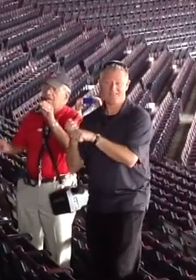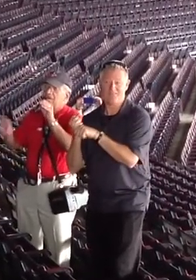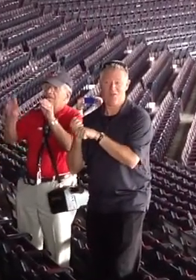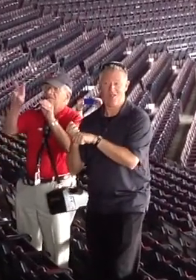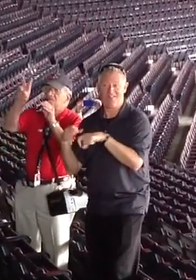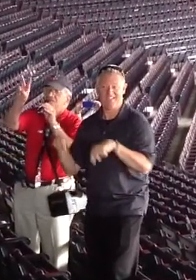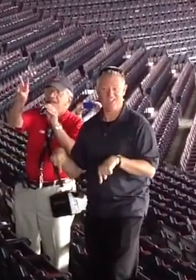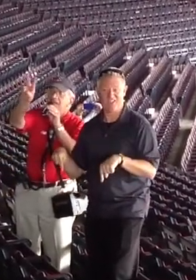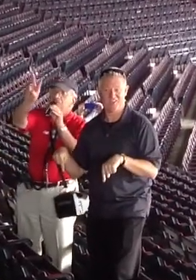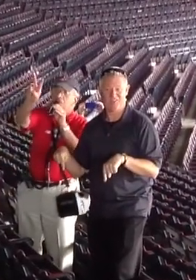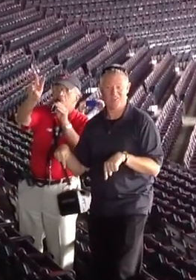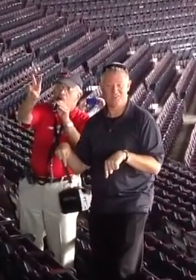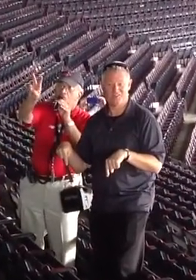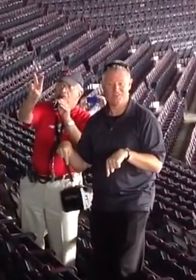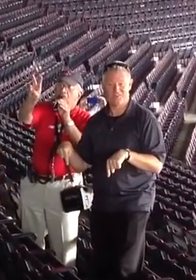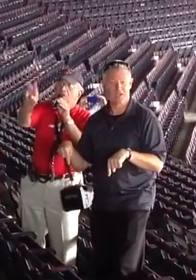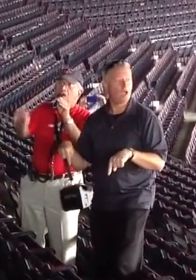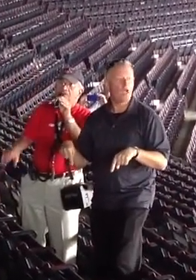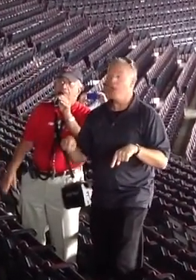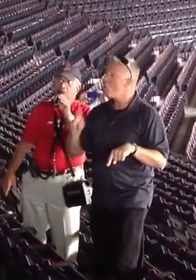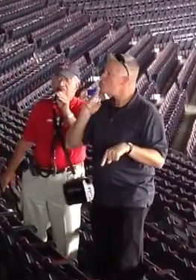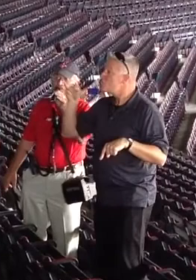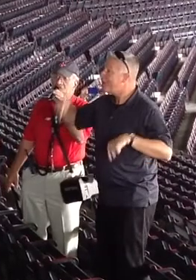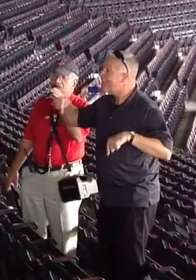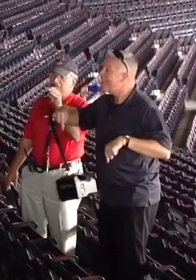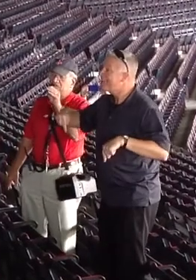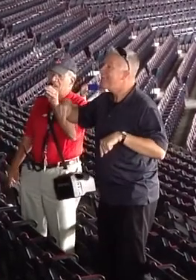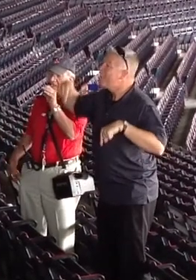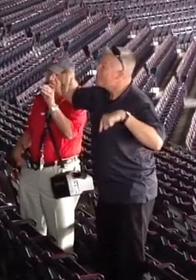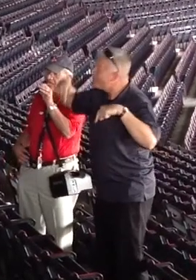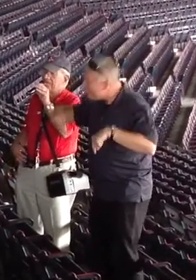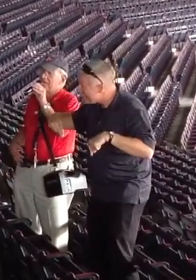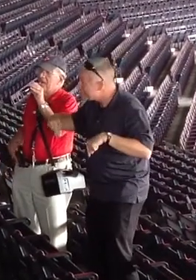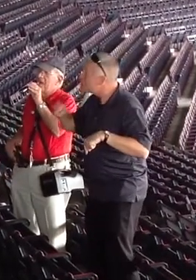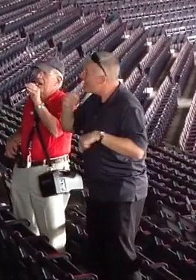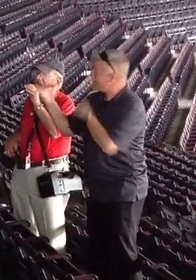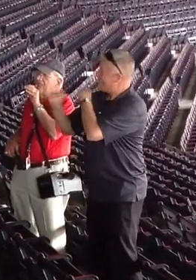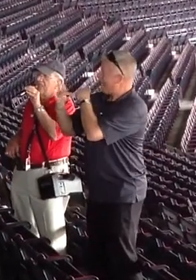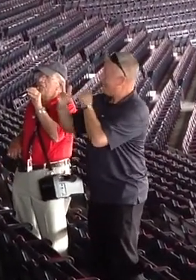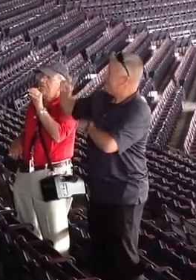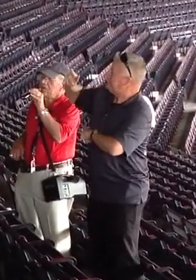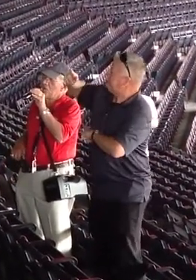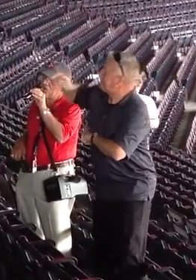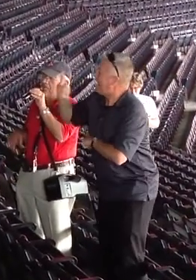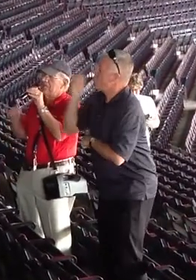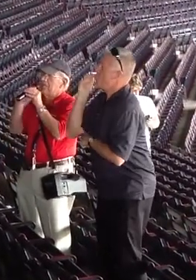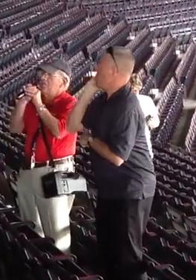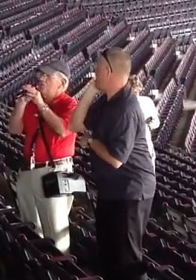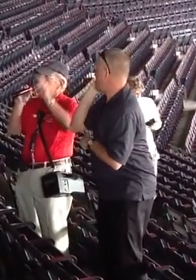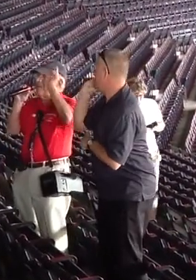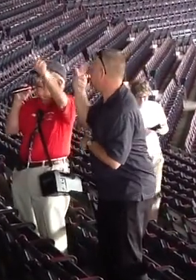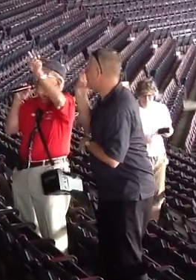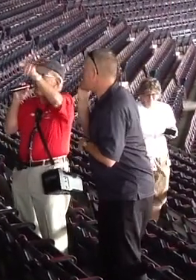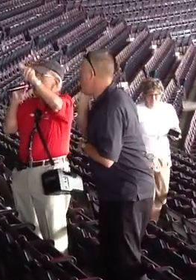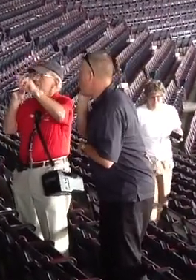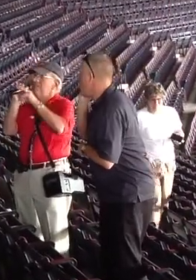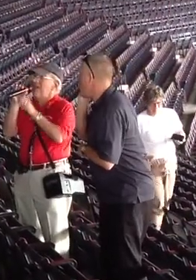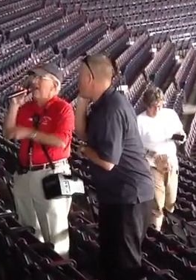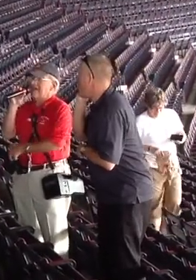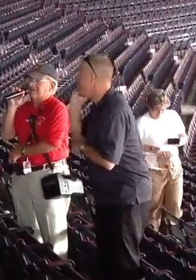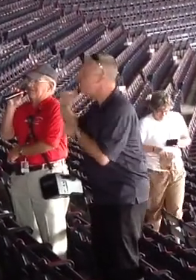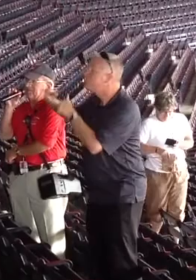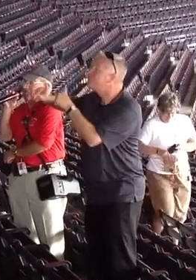actually the second home of the Boston Red Sox. Our first home was about a